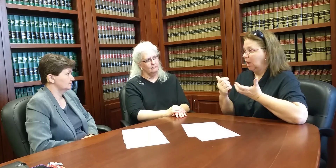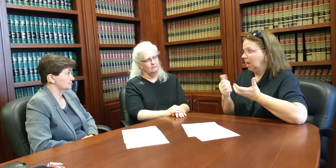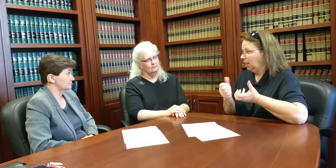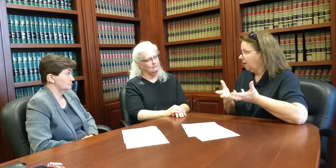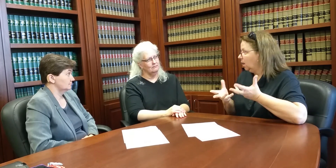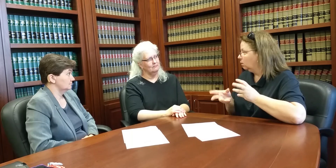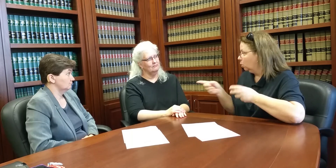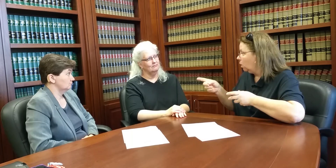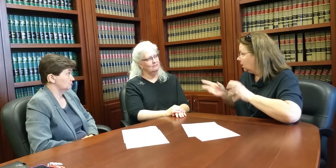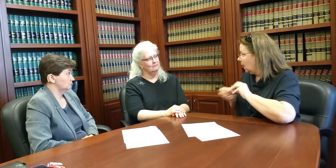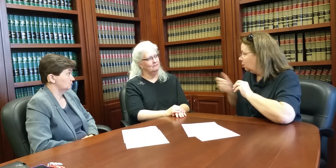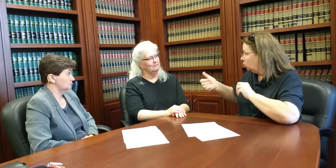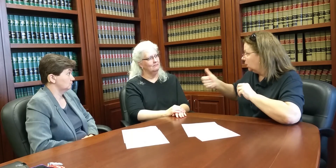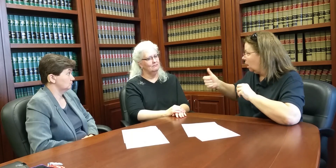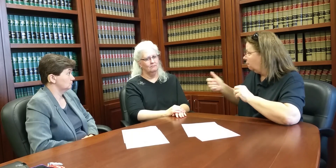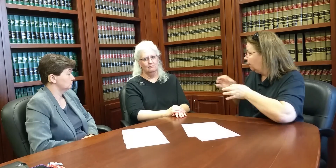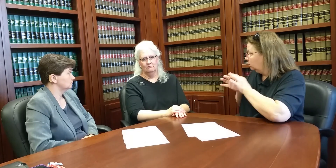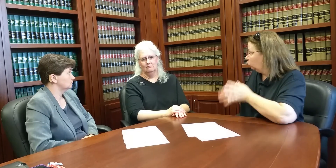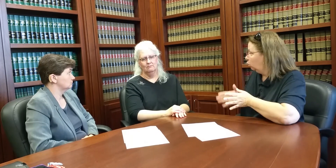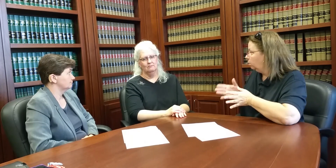Yeah, everything you want to add yourself.